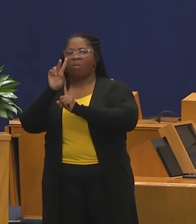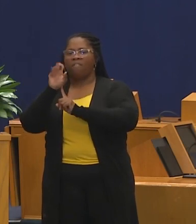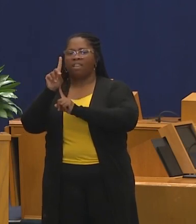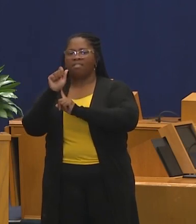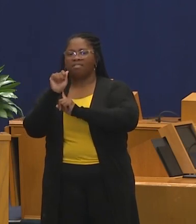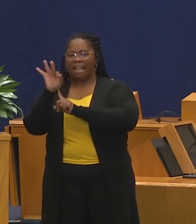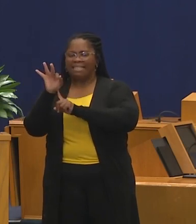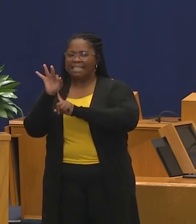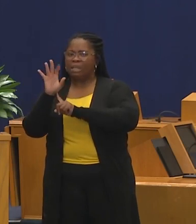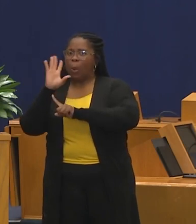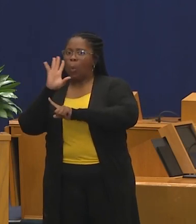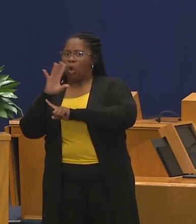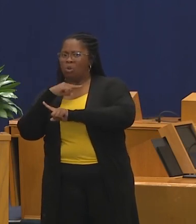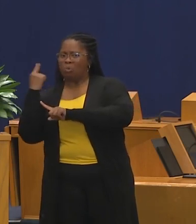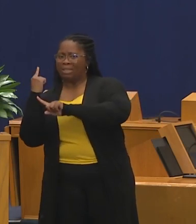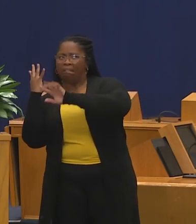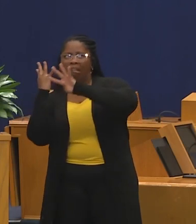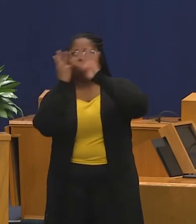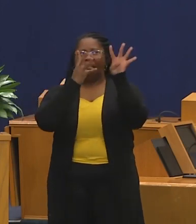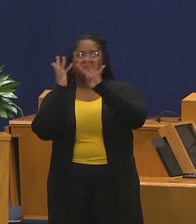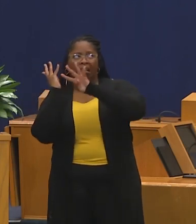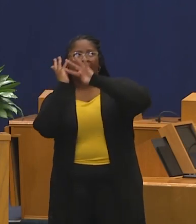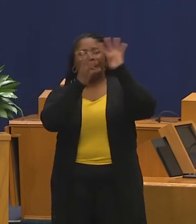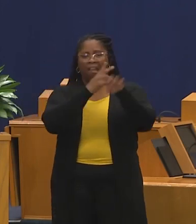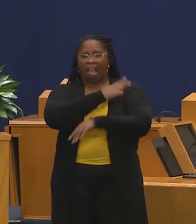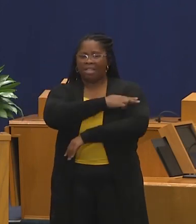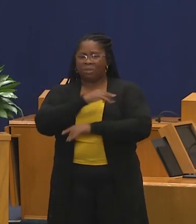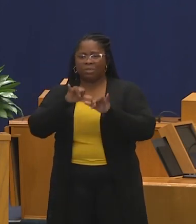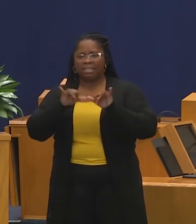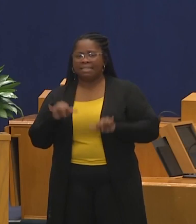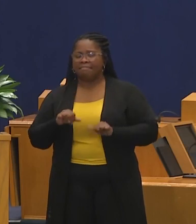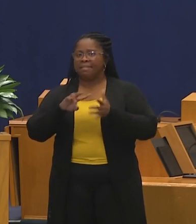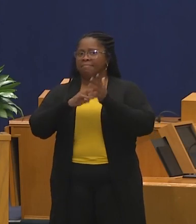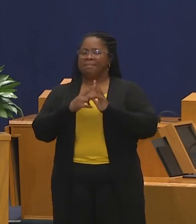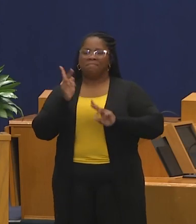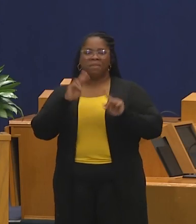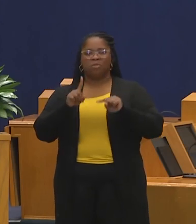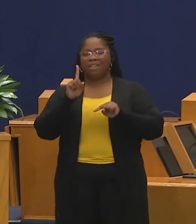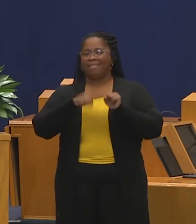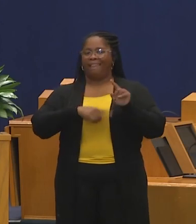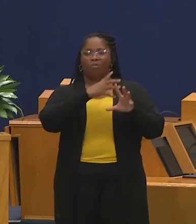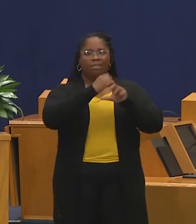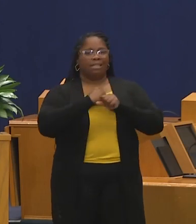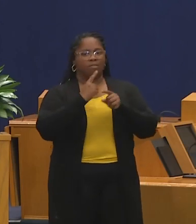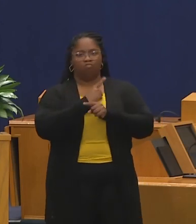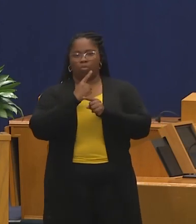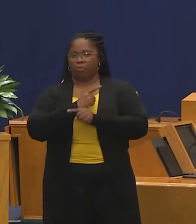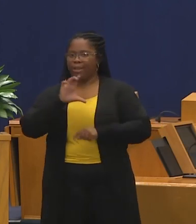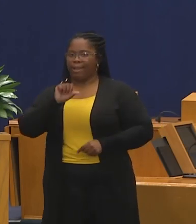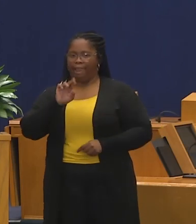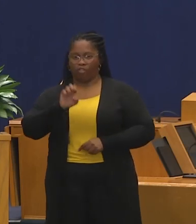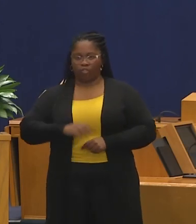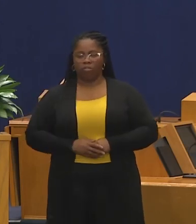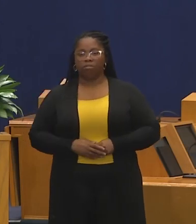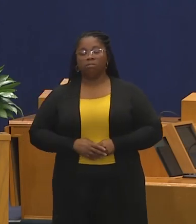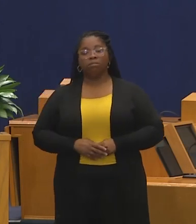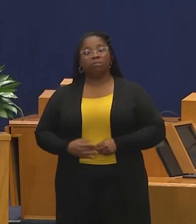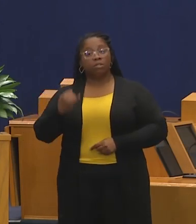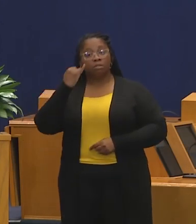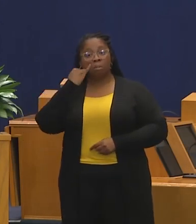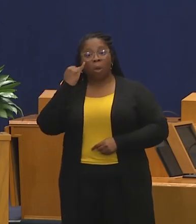of overwhelming the healthcare system and making it so that people are not able to receive the care they need. If physical